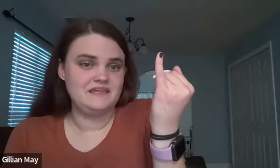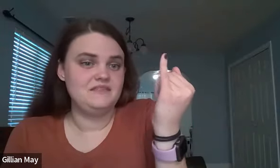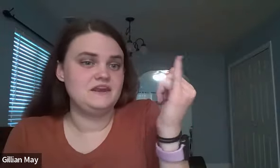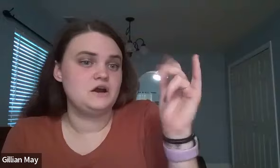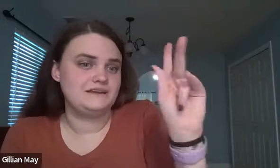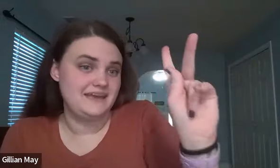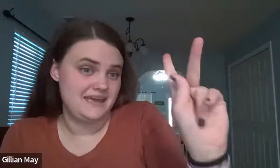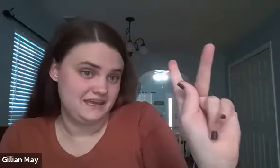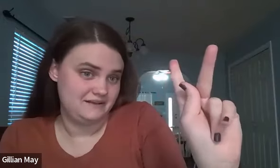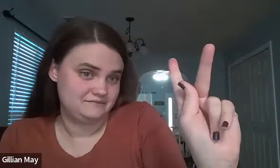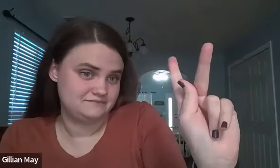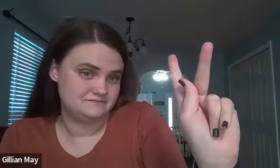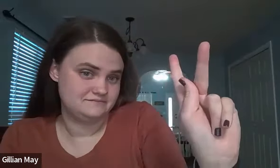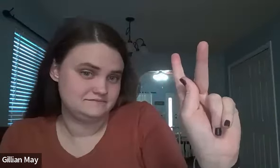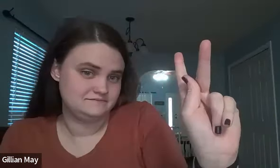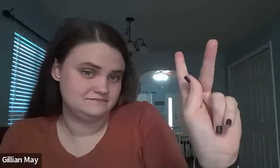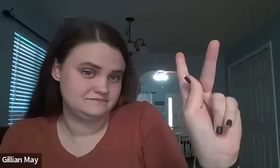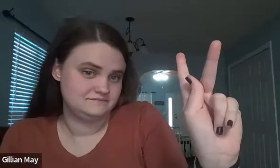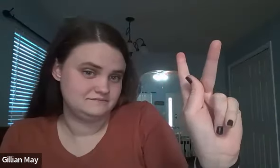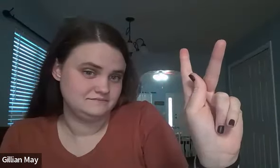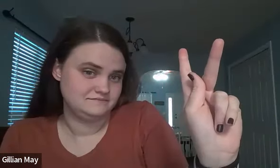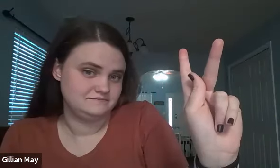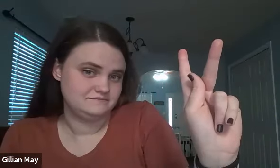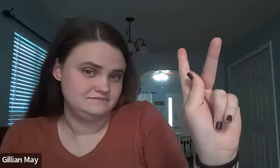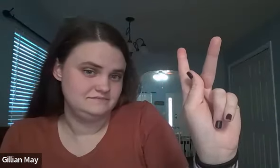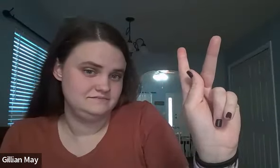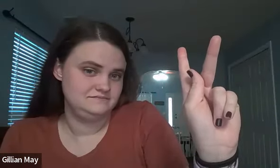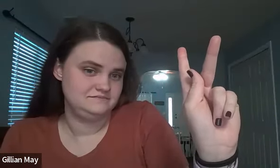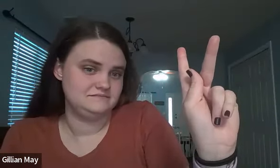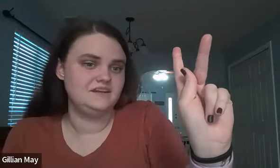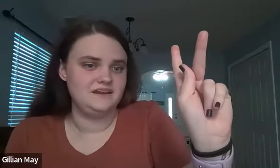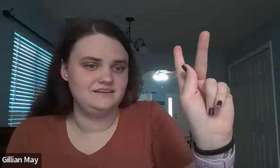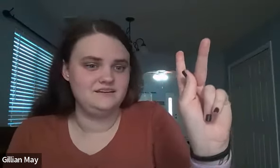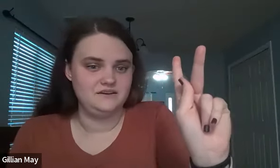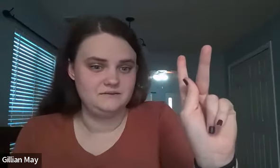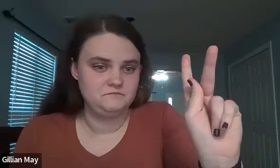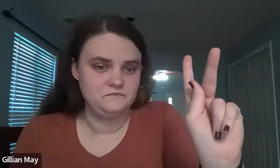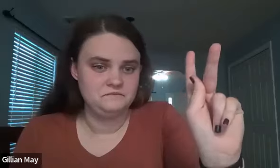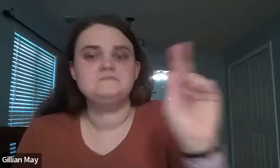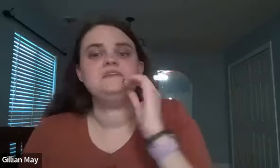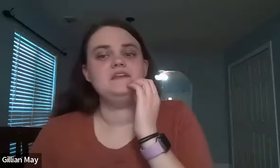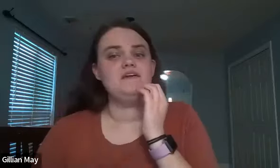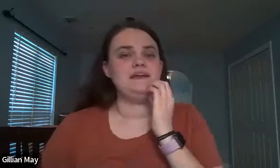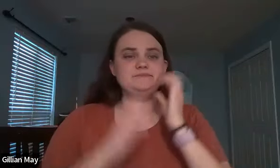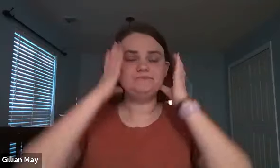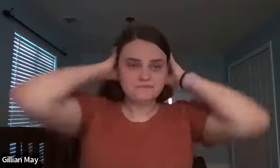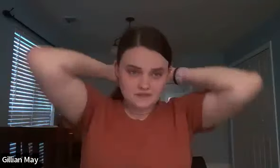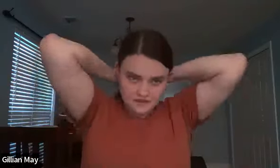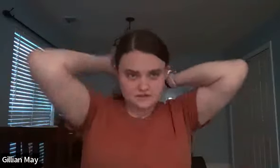and then our K. Okay, good. All right.